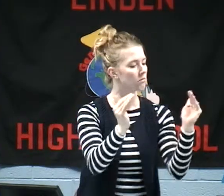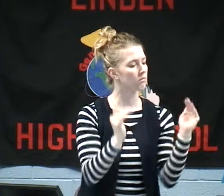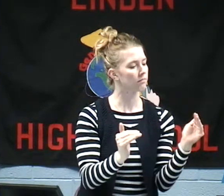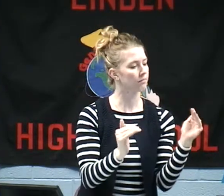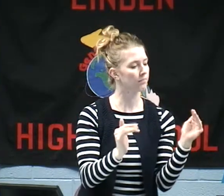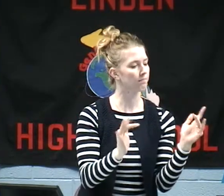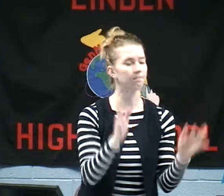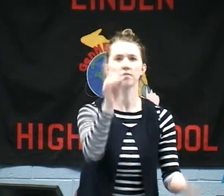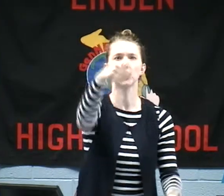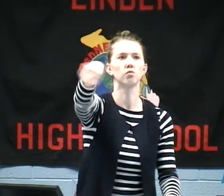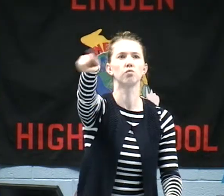Mm.